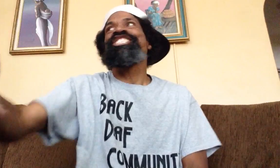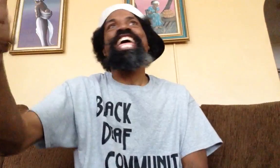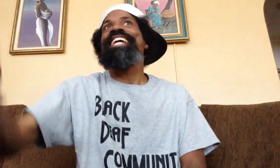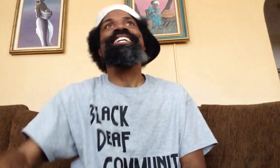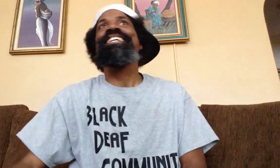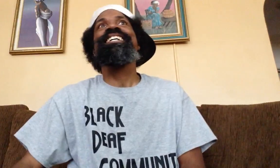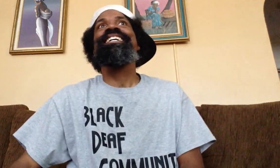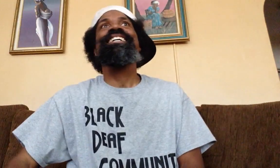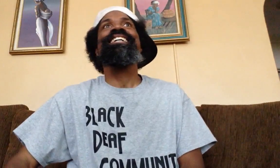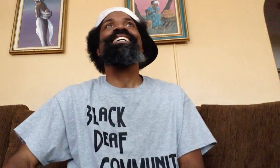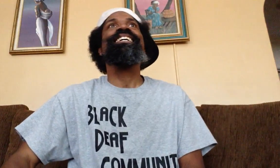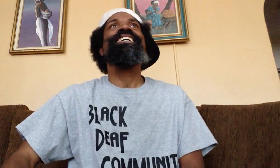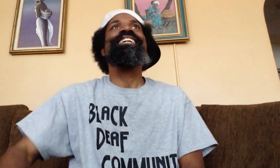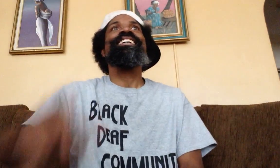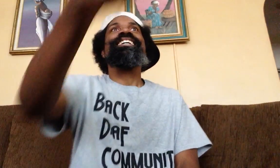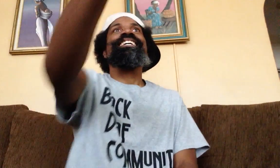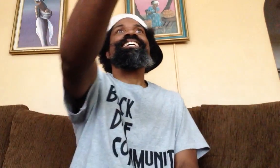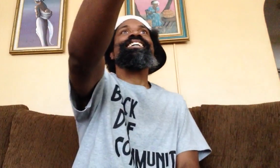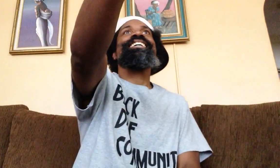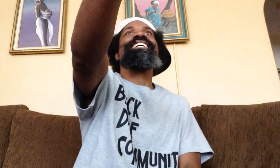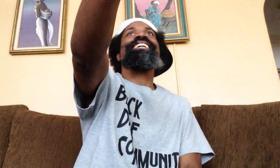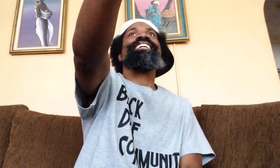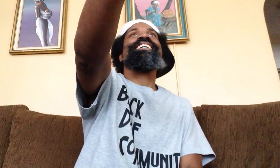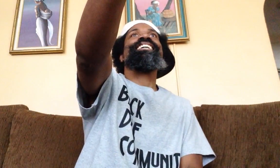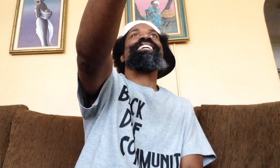And the cameras were following them the whole way.